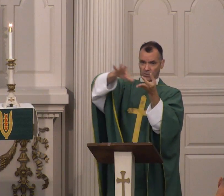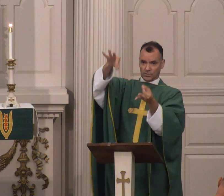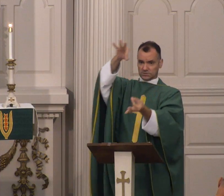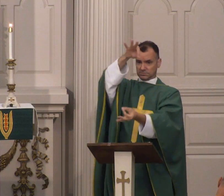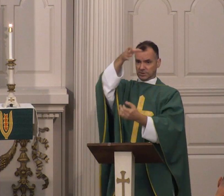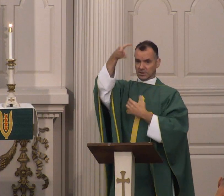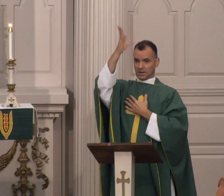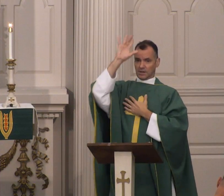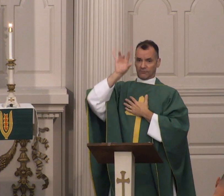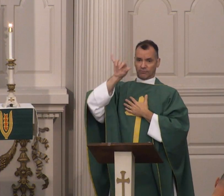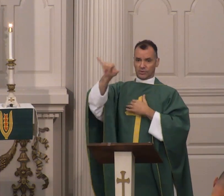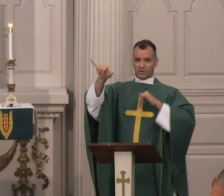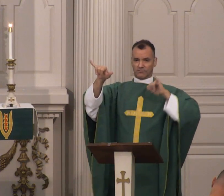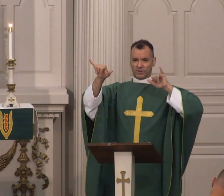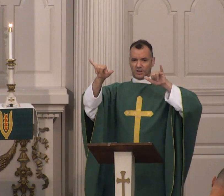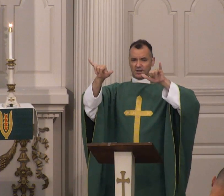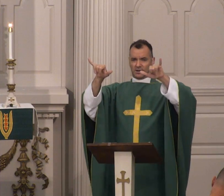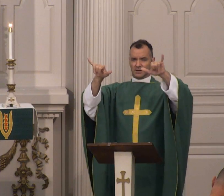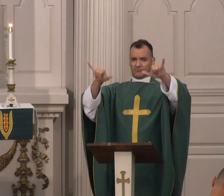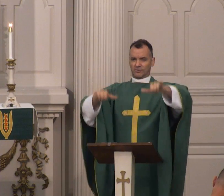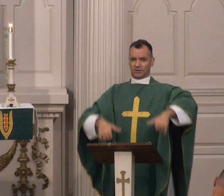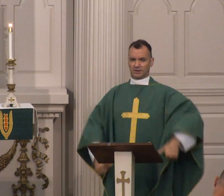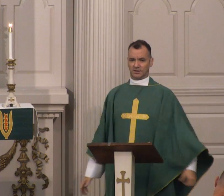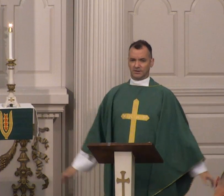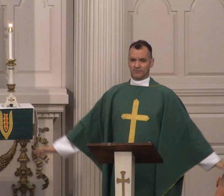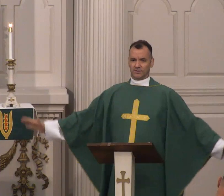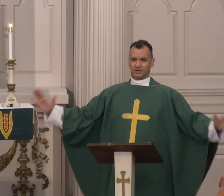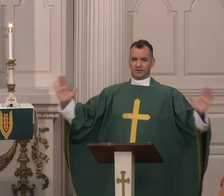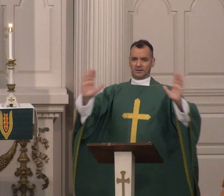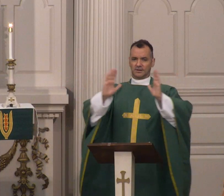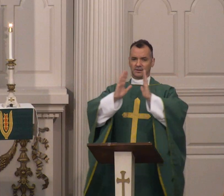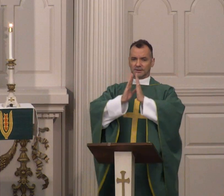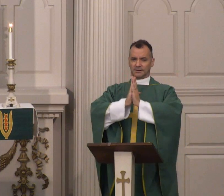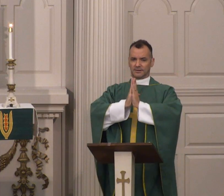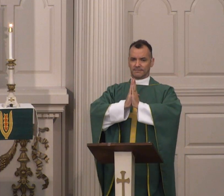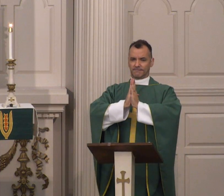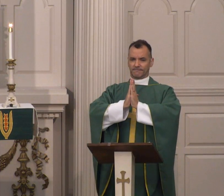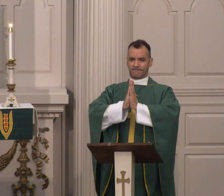God forever and ever. Amen.